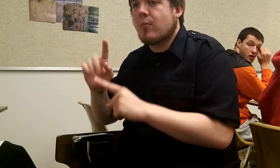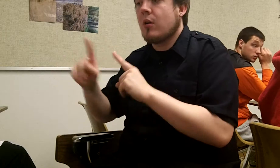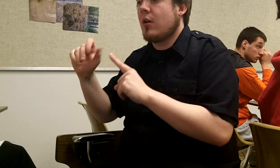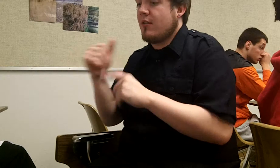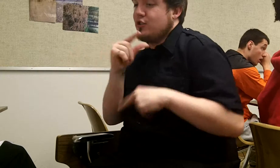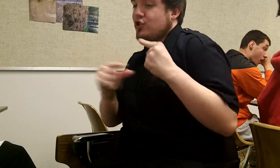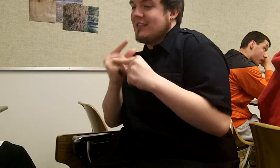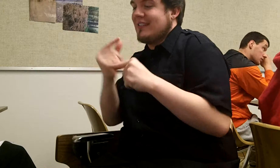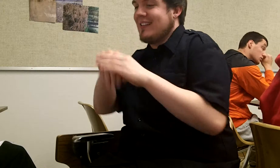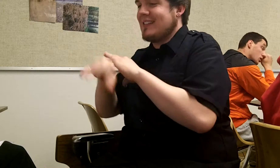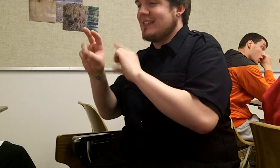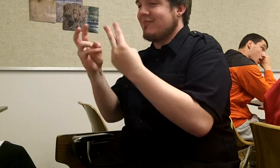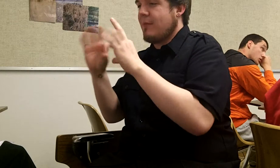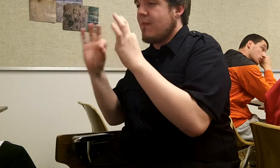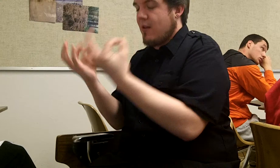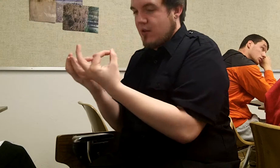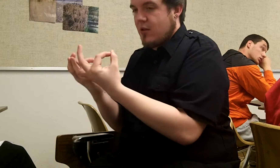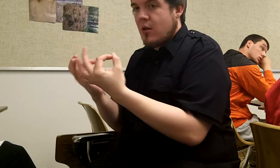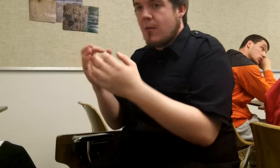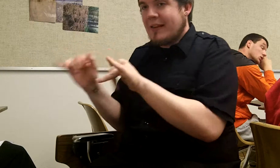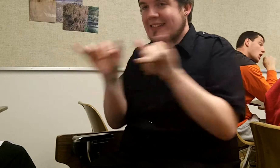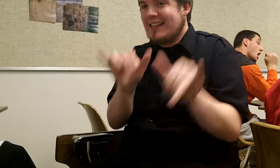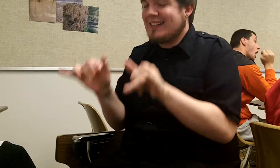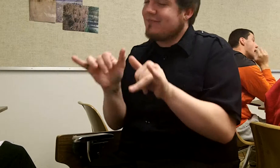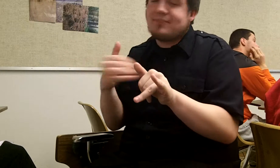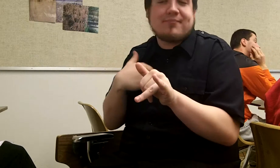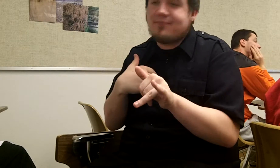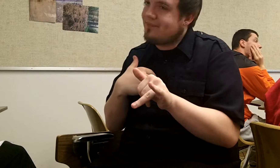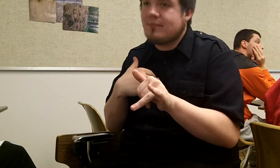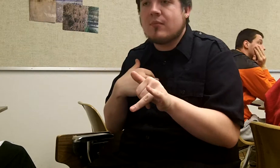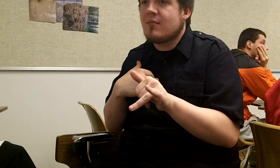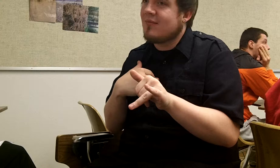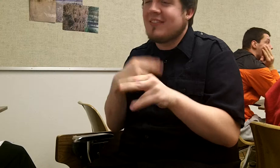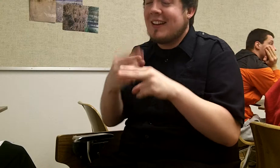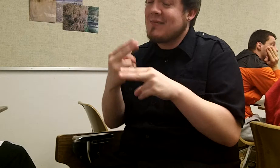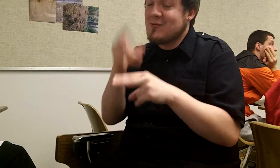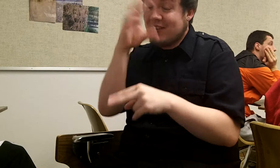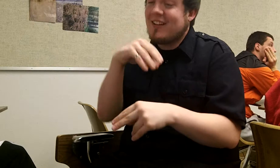So there is no naming standard. So the names are weird. I agree. Yeah.